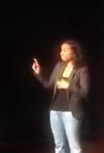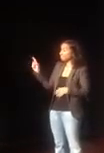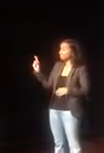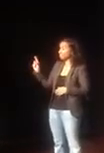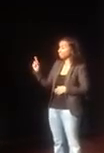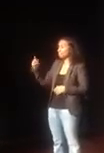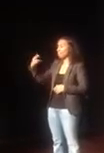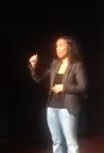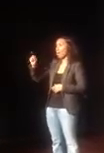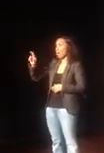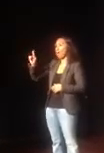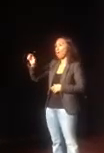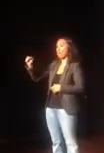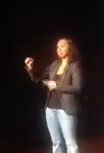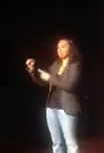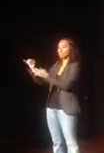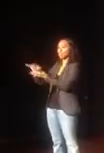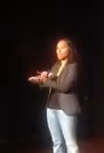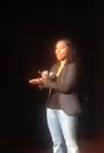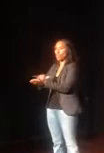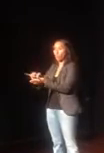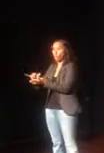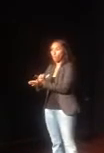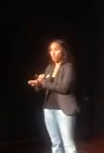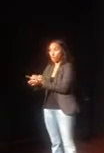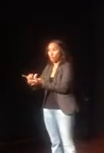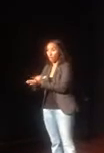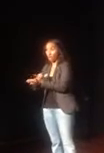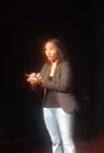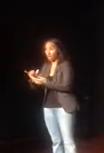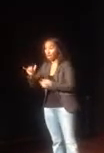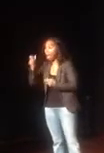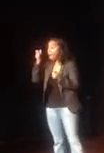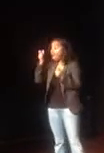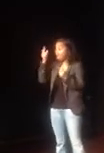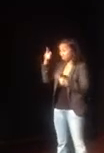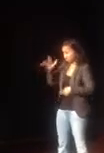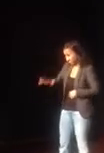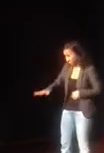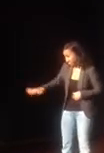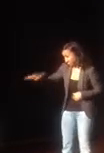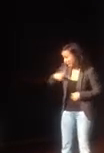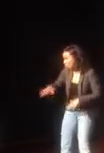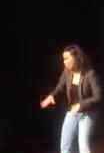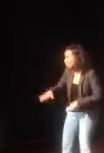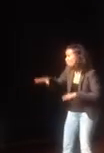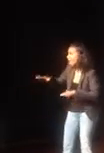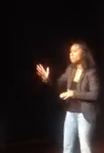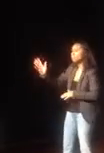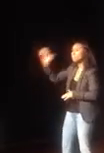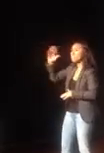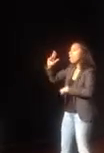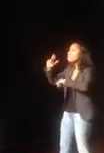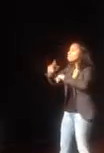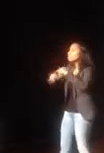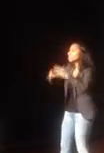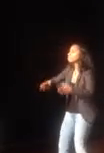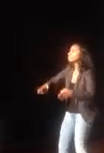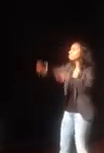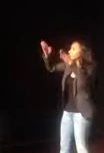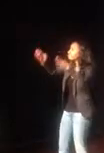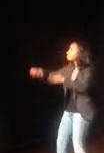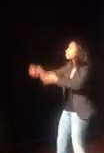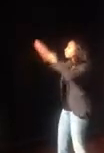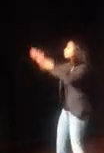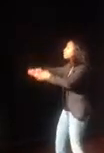a place where crack buildings were transformed into million-dollar condos. Harlem,